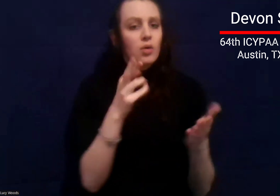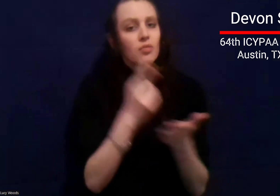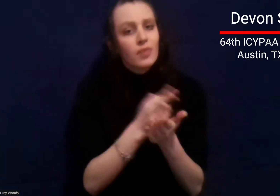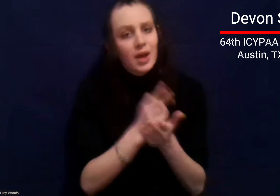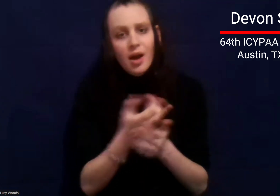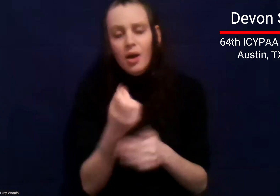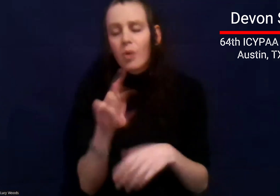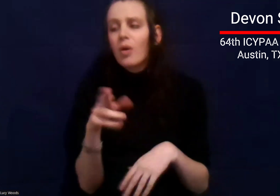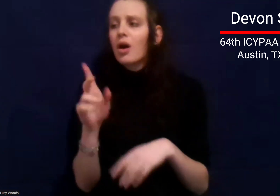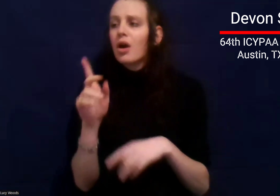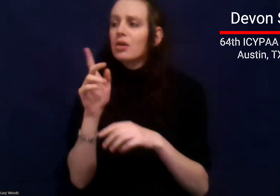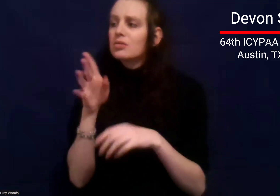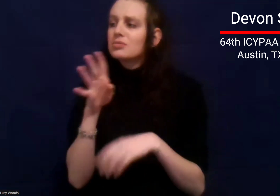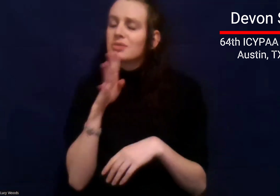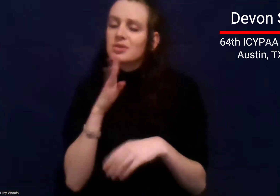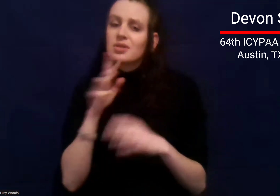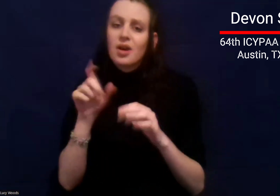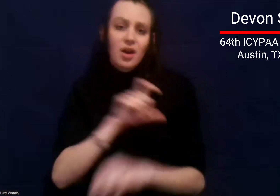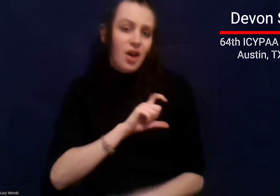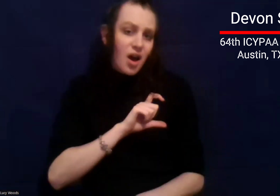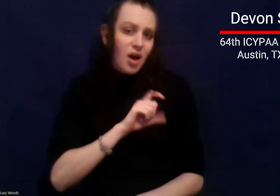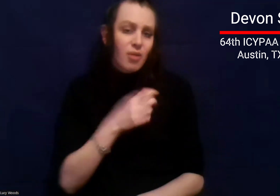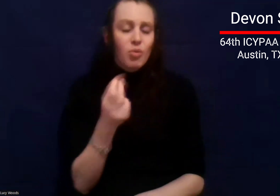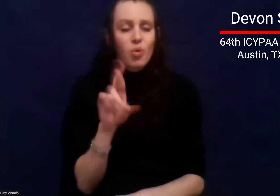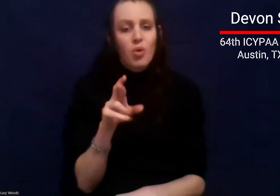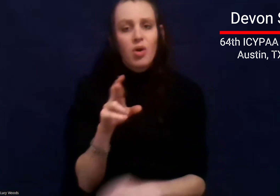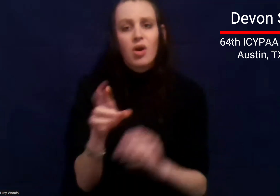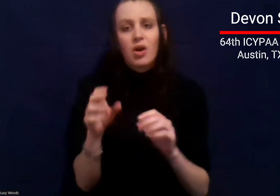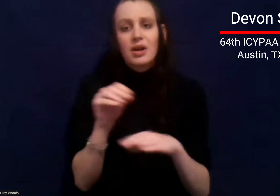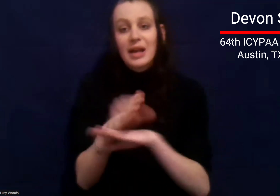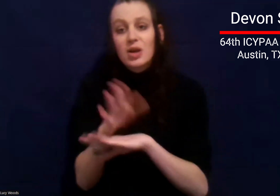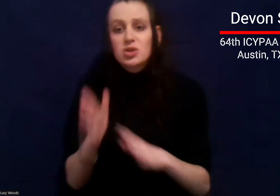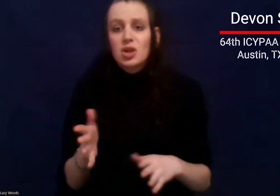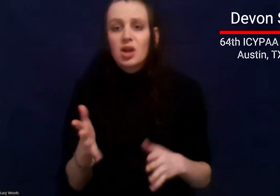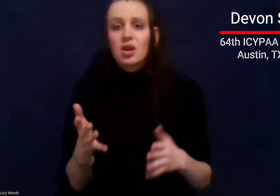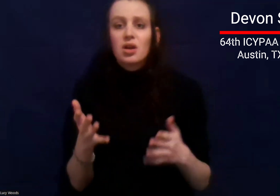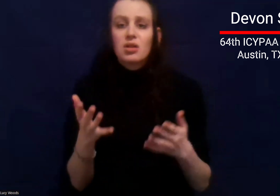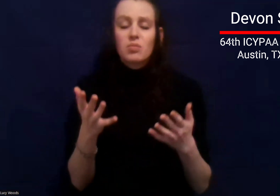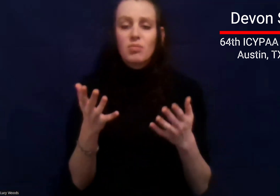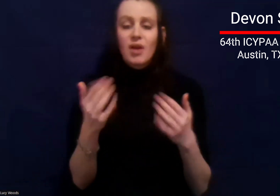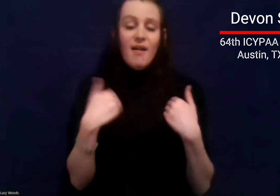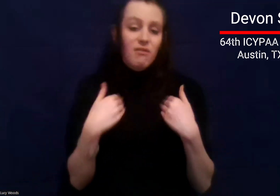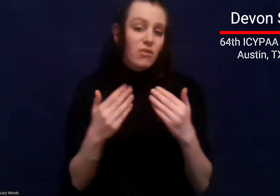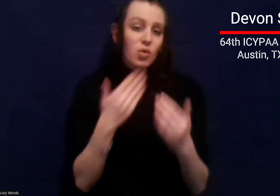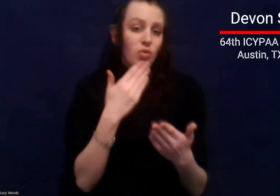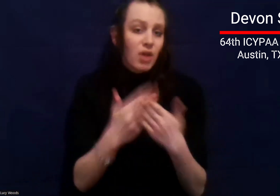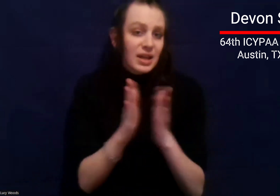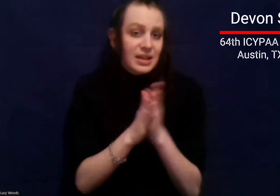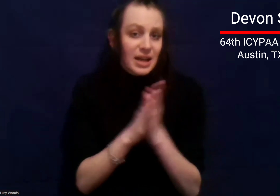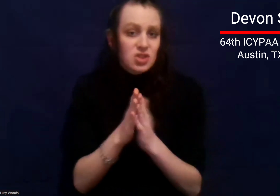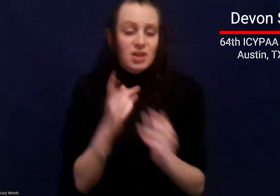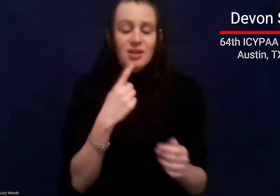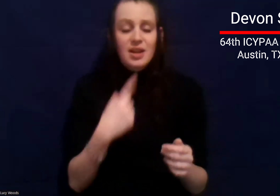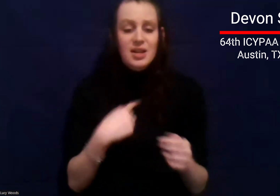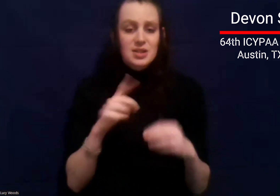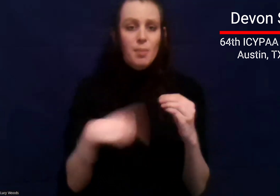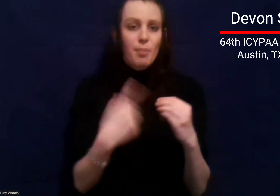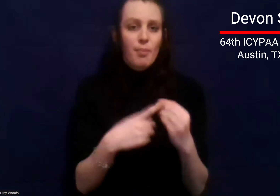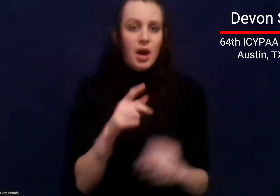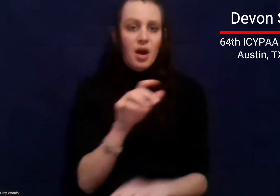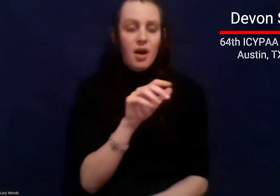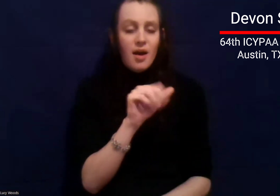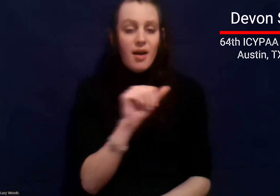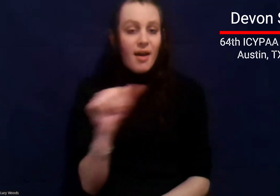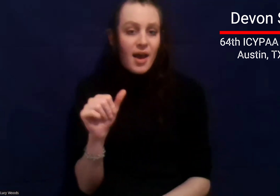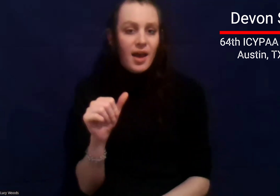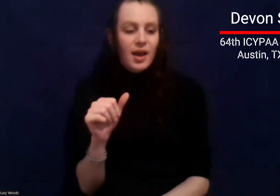a counselor, and they're well-meaning people and they allow us to find the rooms of Alcoholics Anonymous. But a lot of them are going to tell you, you need to stay away from these things. You can't